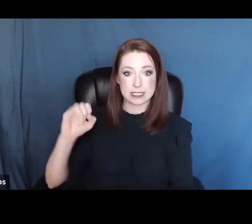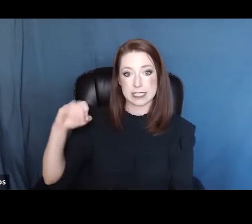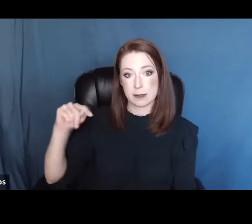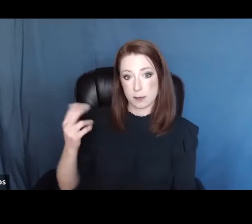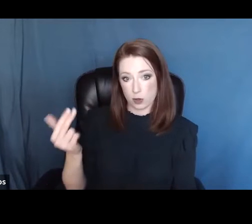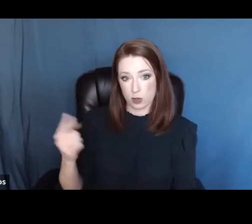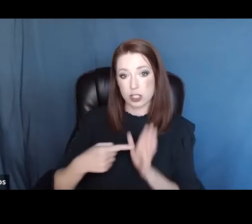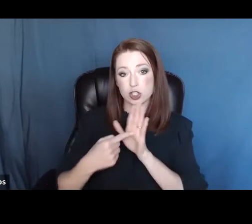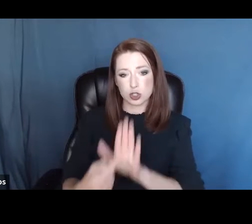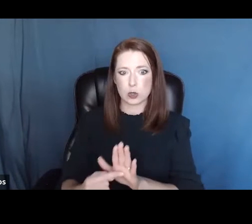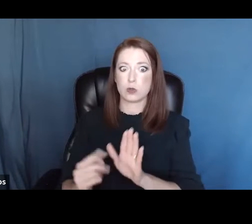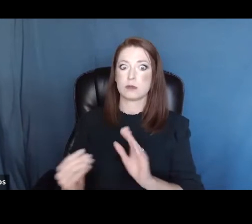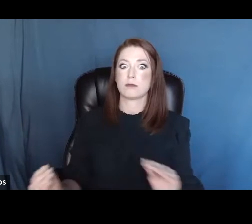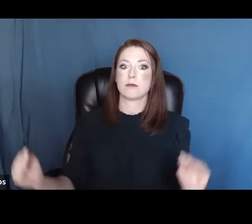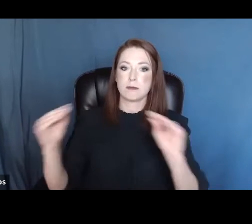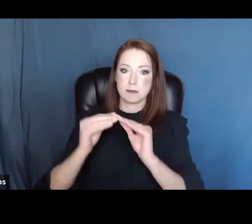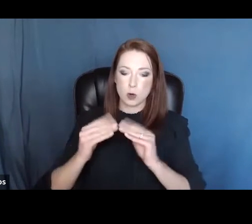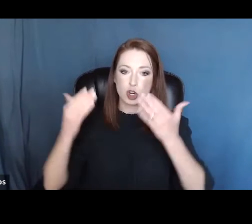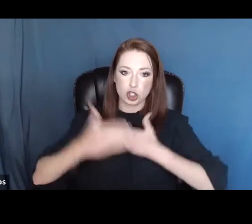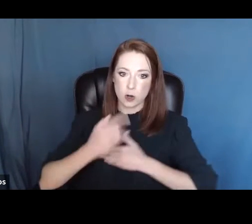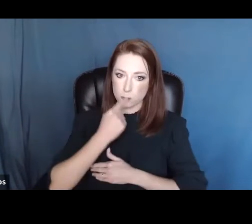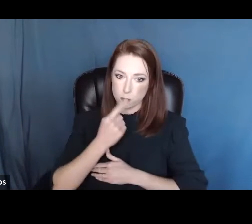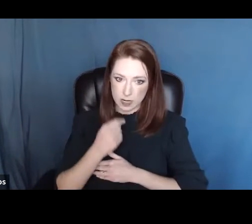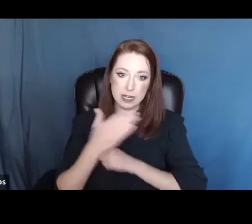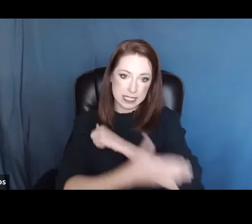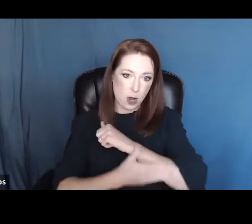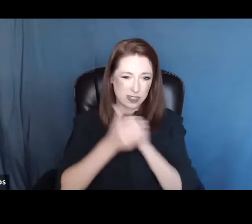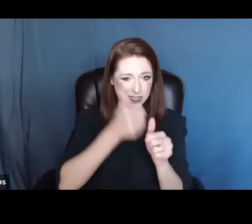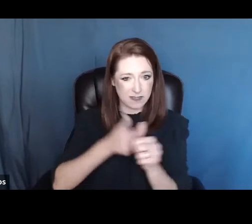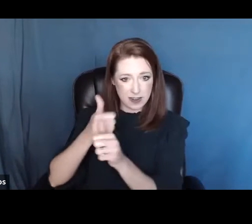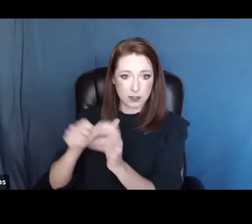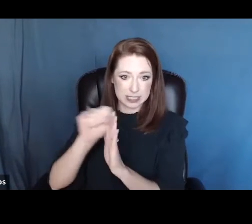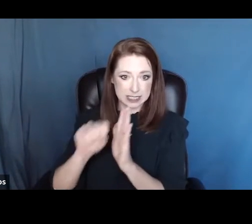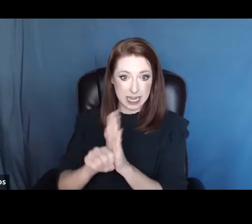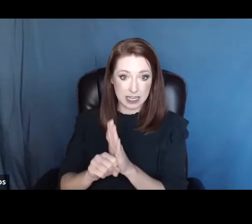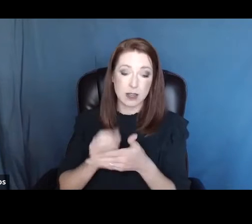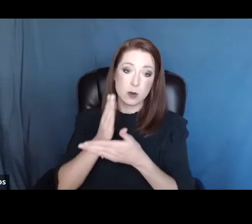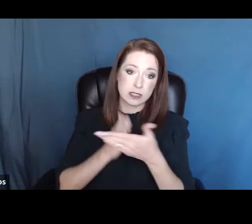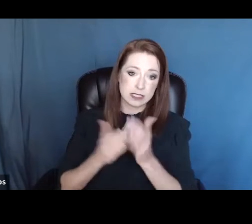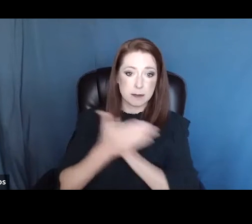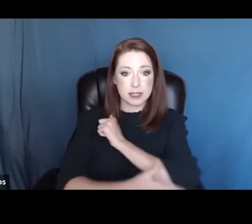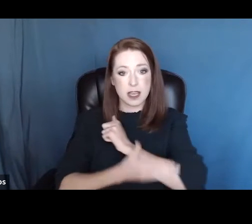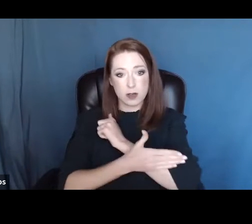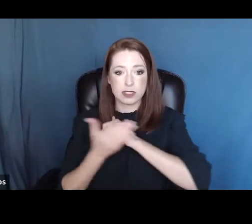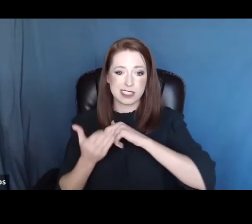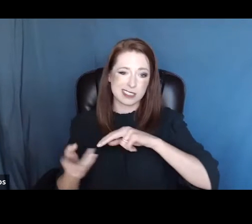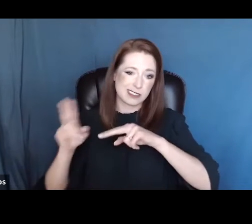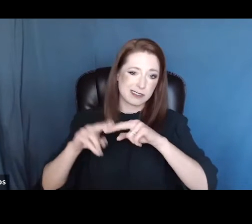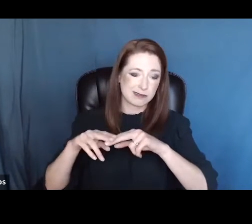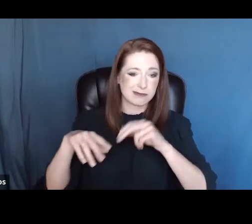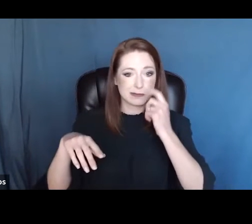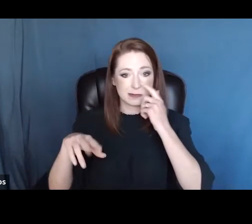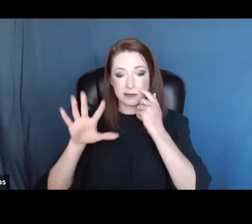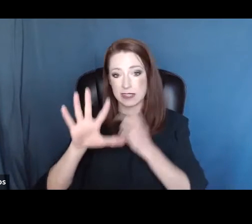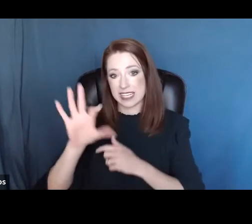which shows considerably more dark red and red counties in every state, with some counties reaching up to